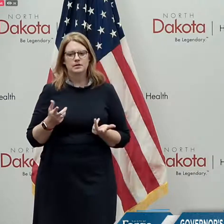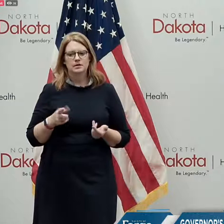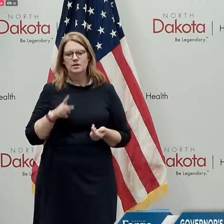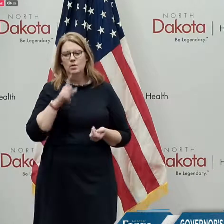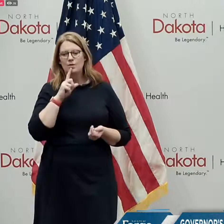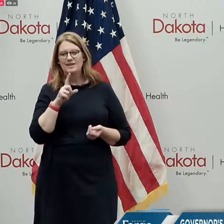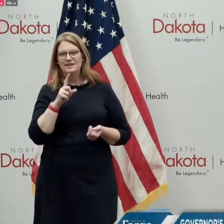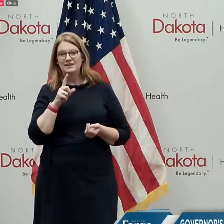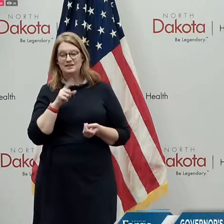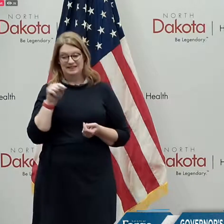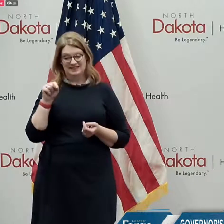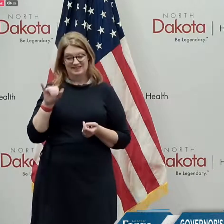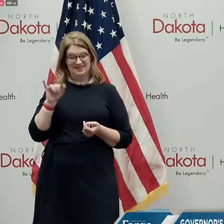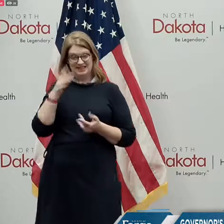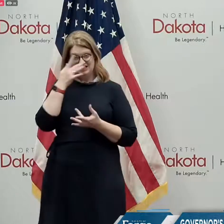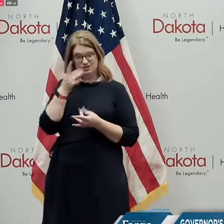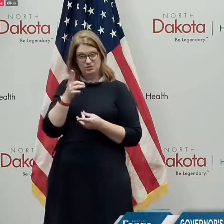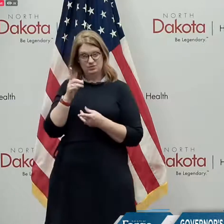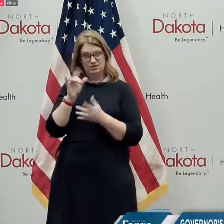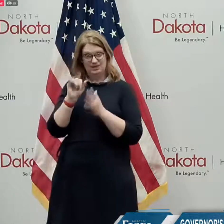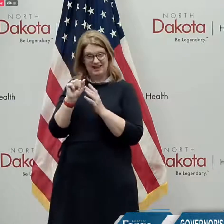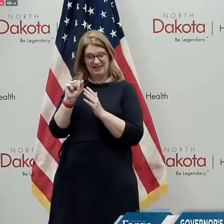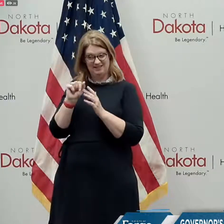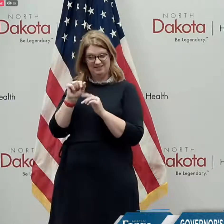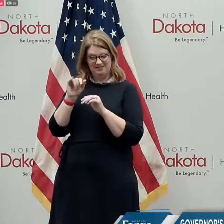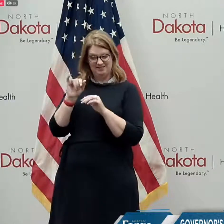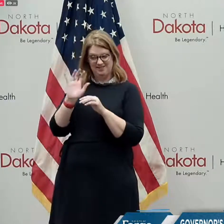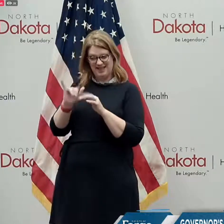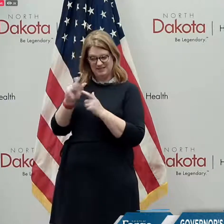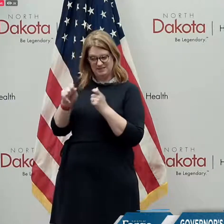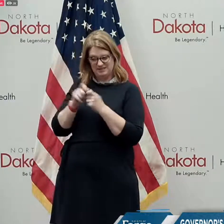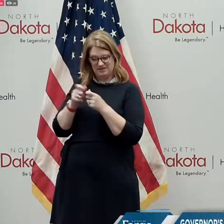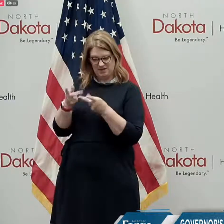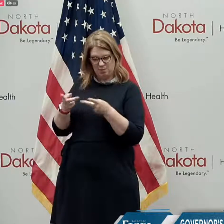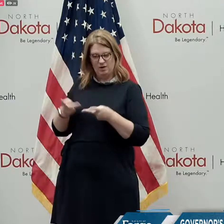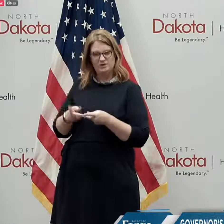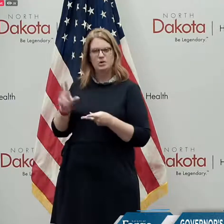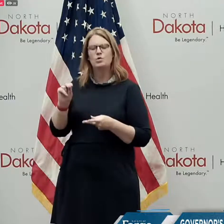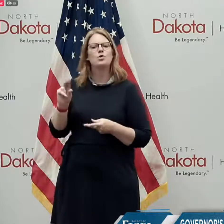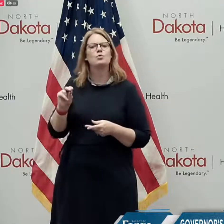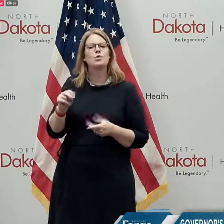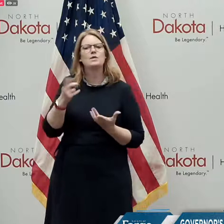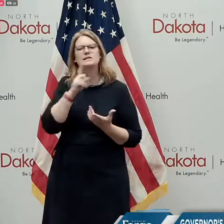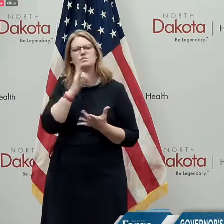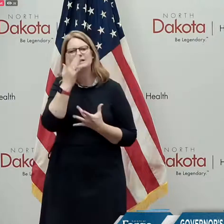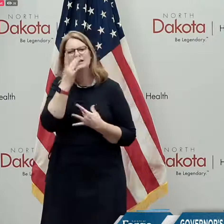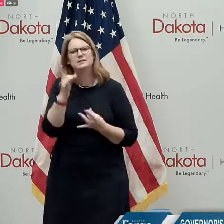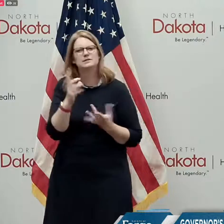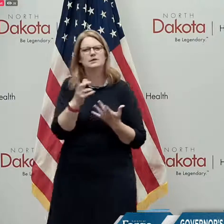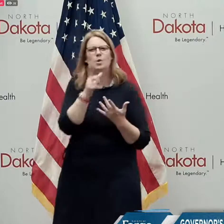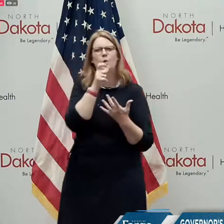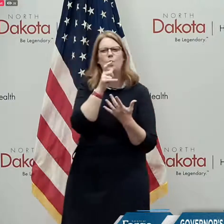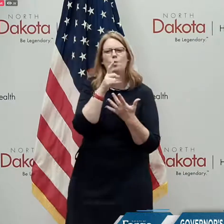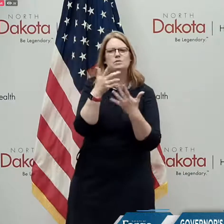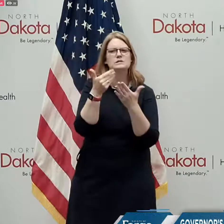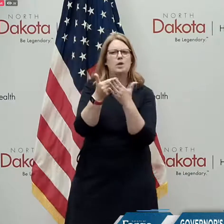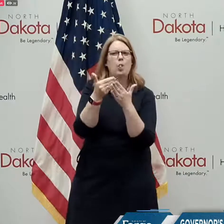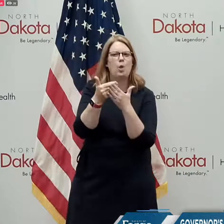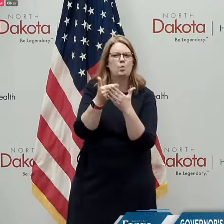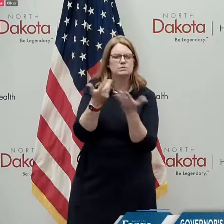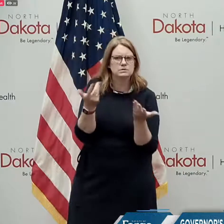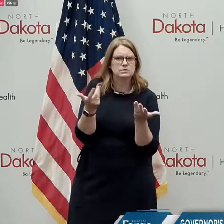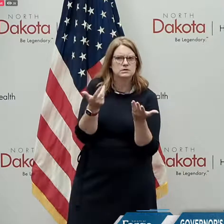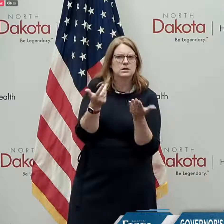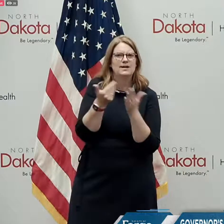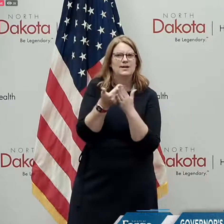where you're at, it's identifying perhaps who you've come in contact that is a close